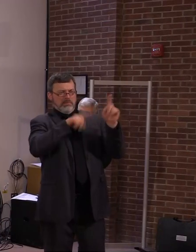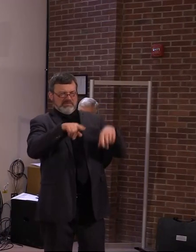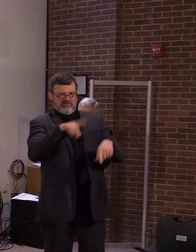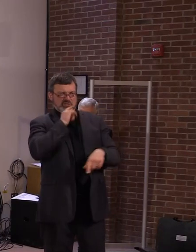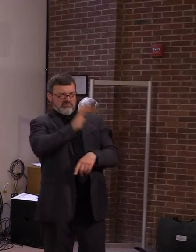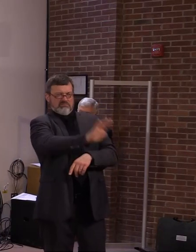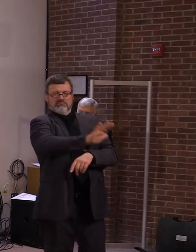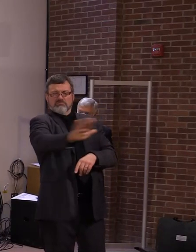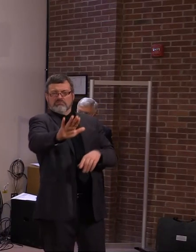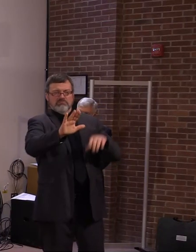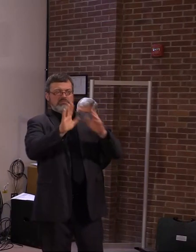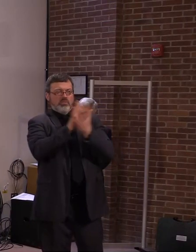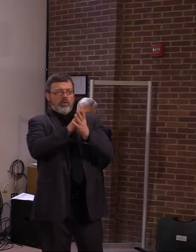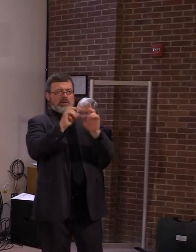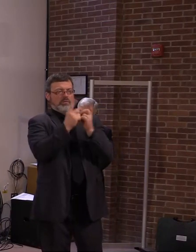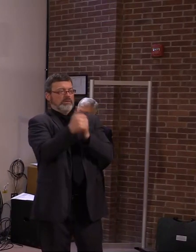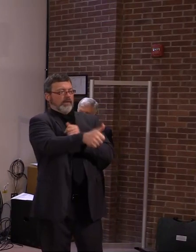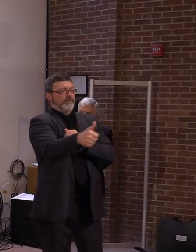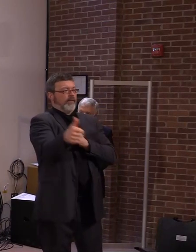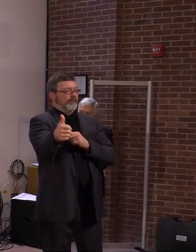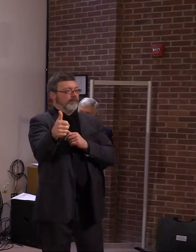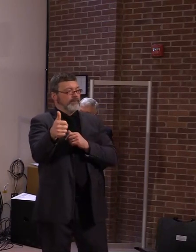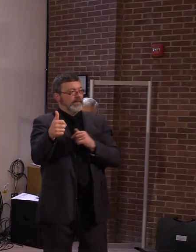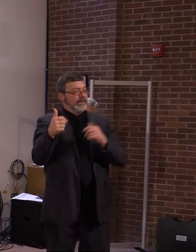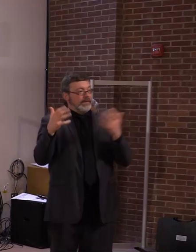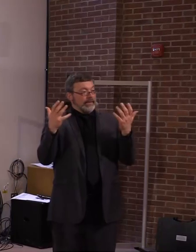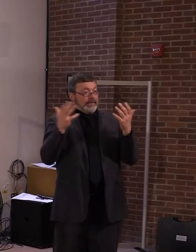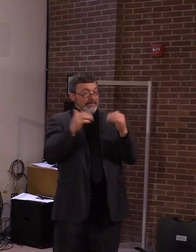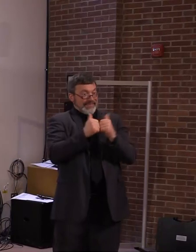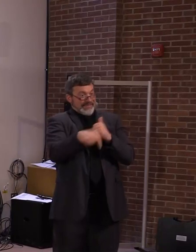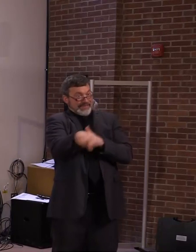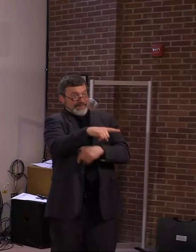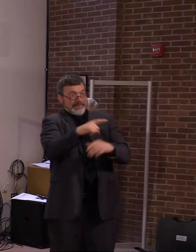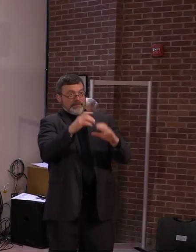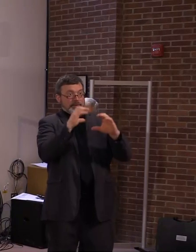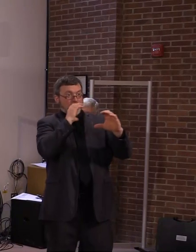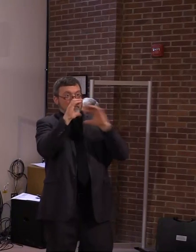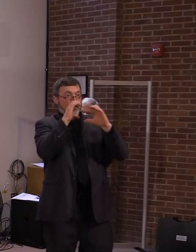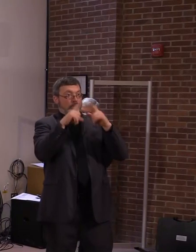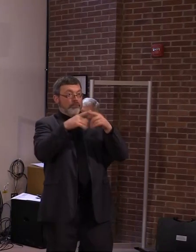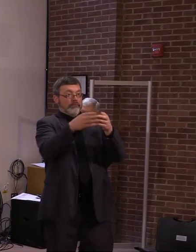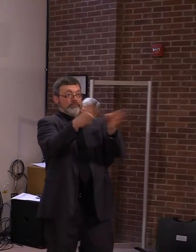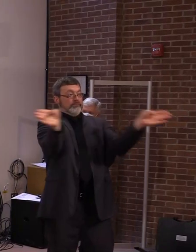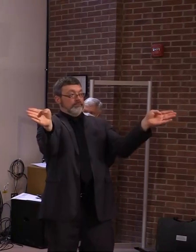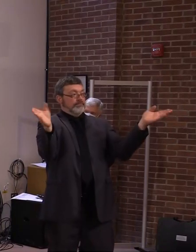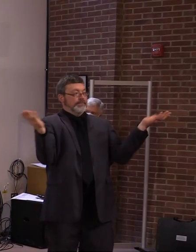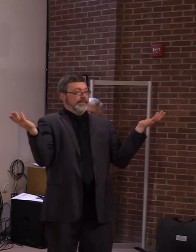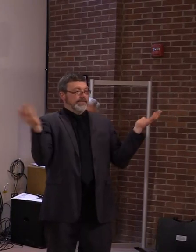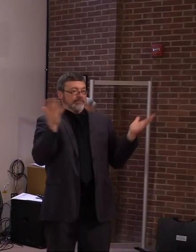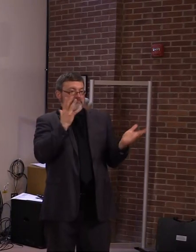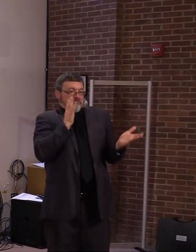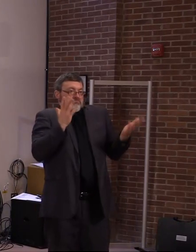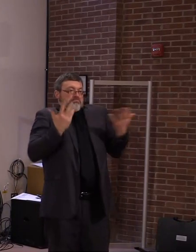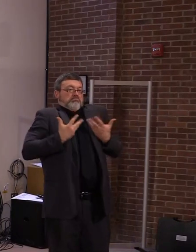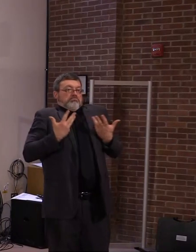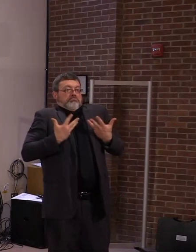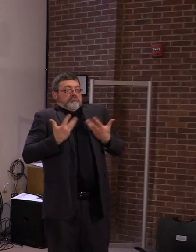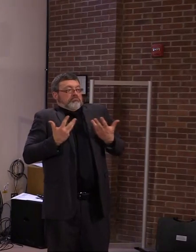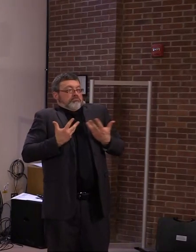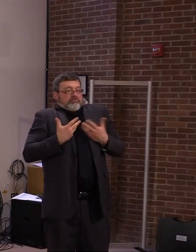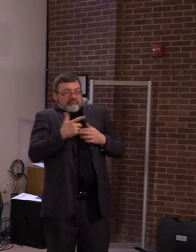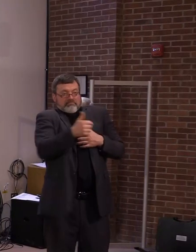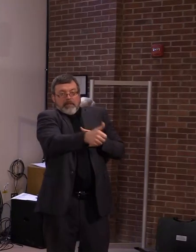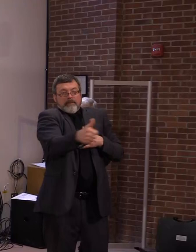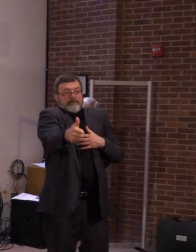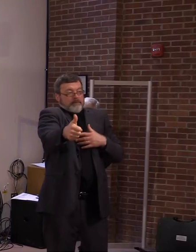You know, managing communications is a better part of the emergency response for schools, so I can't speak directly as to why they made the decision, but I can say it didn't